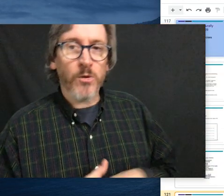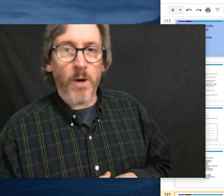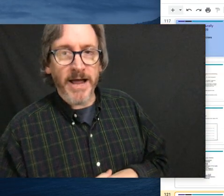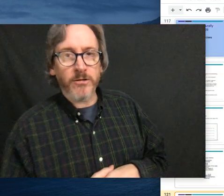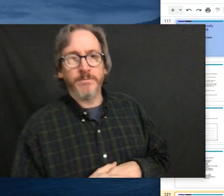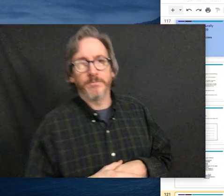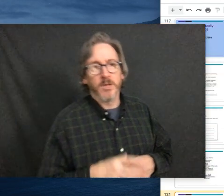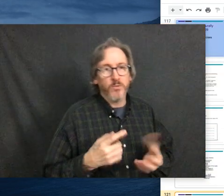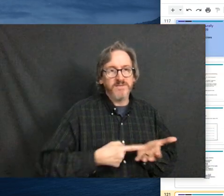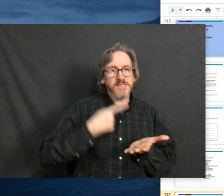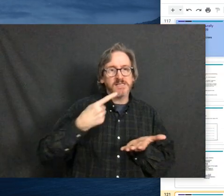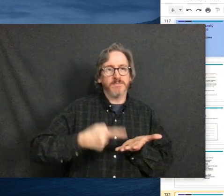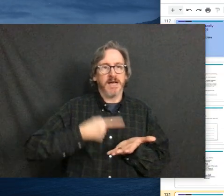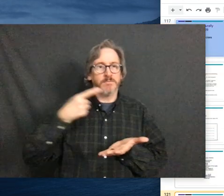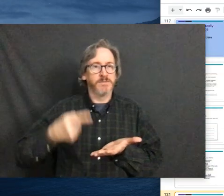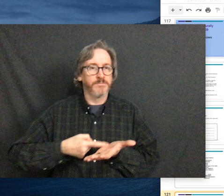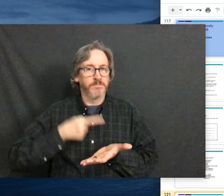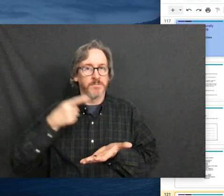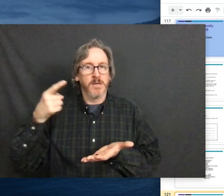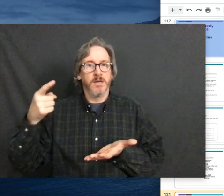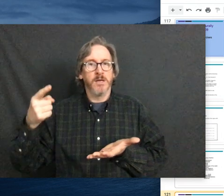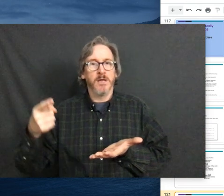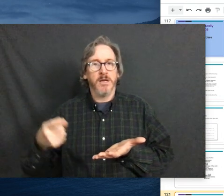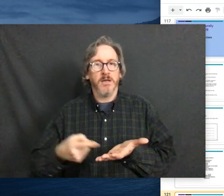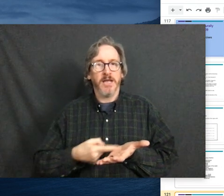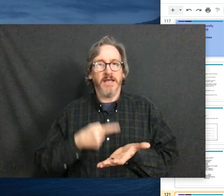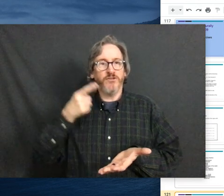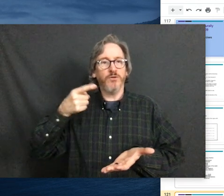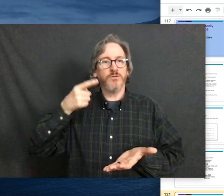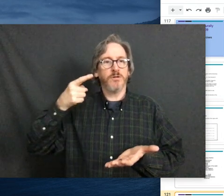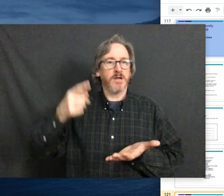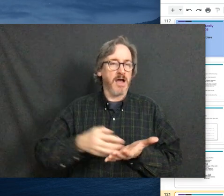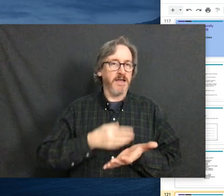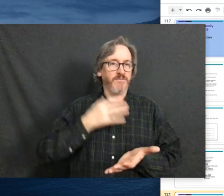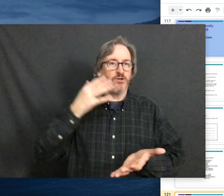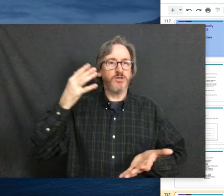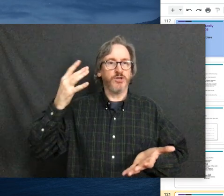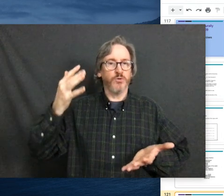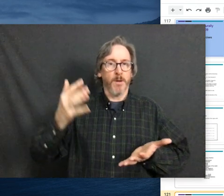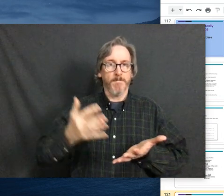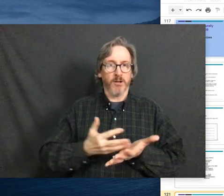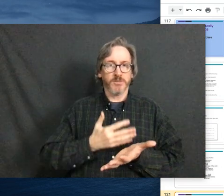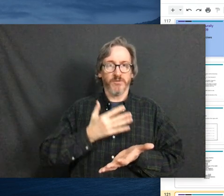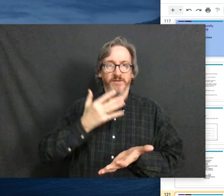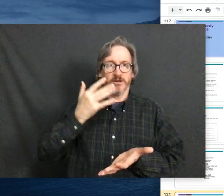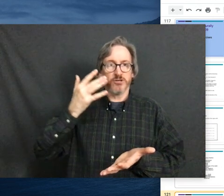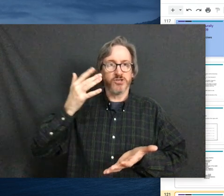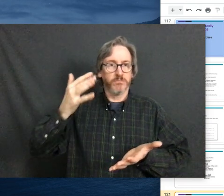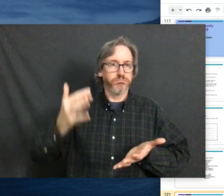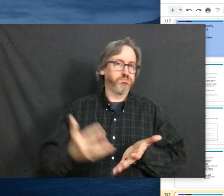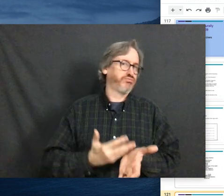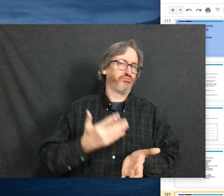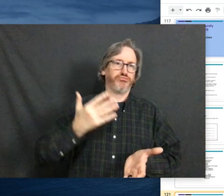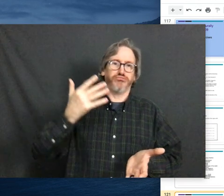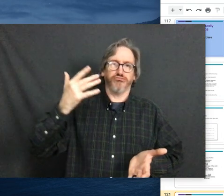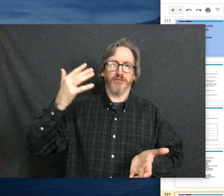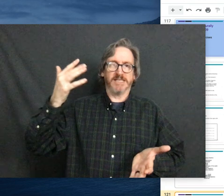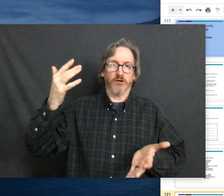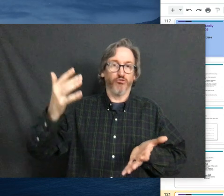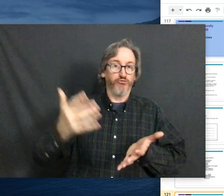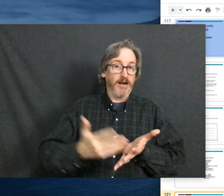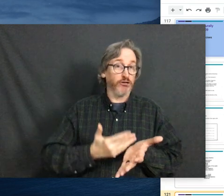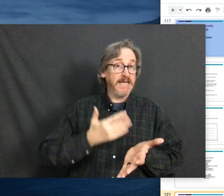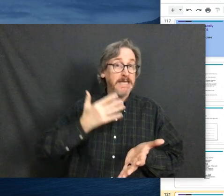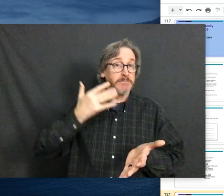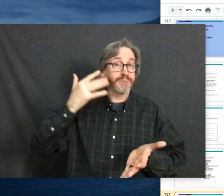Once in a while, we've done sometimes. If you do multiple fingers, it's